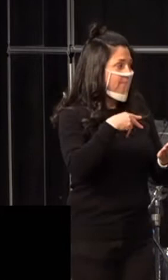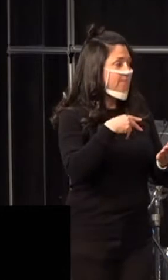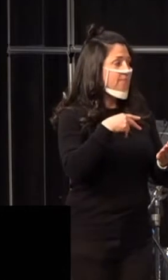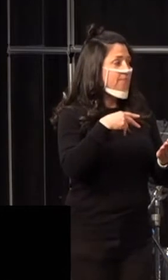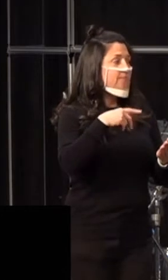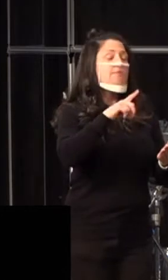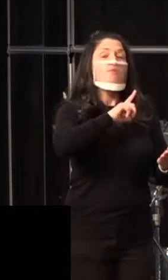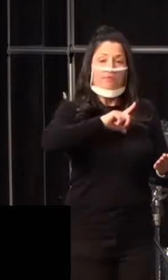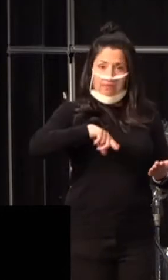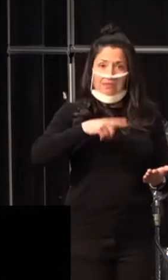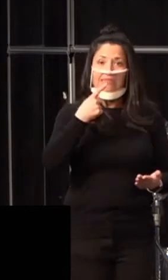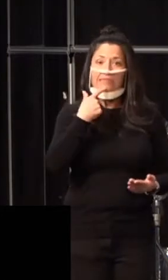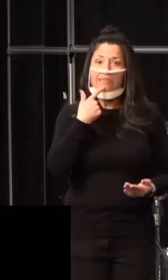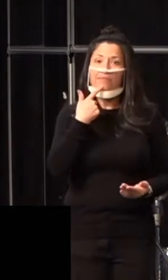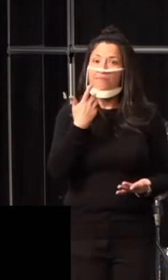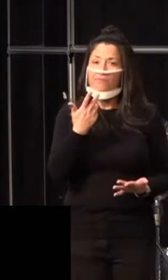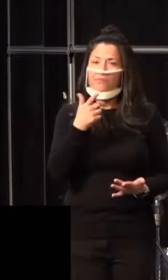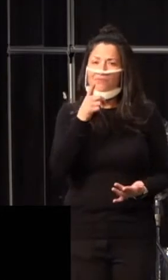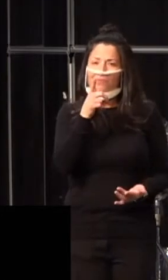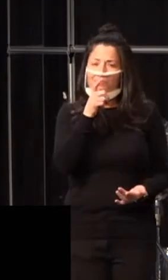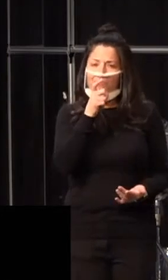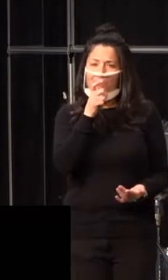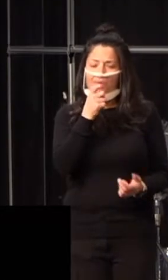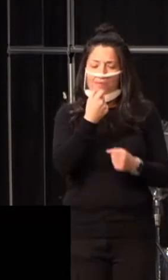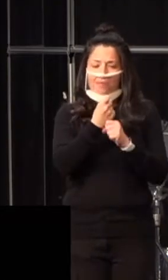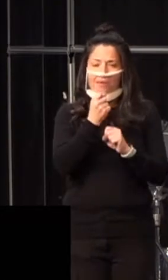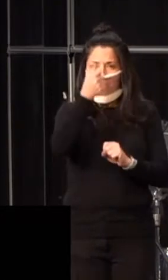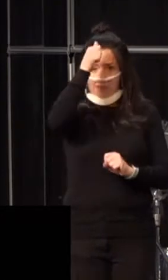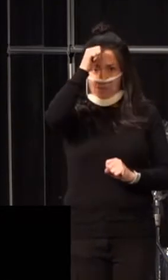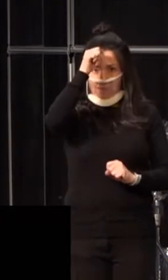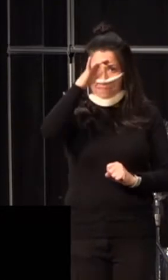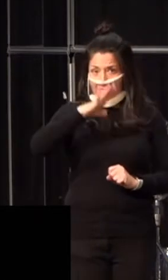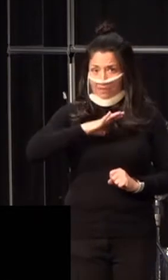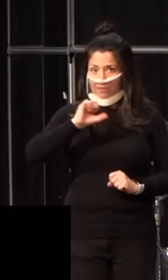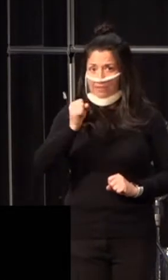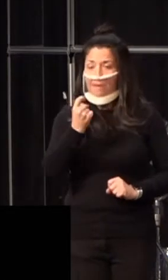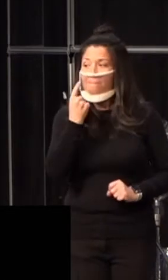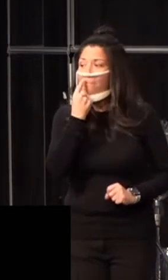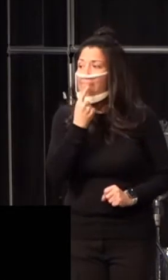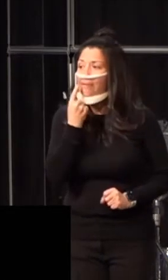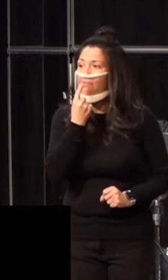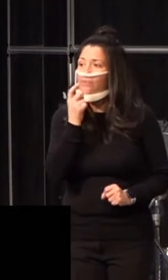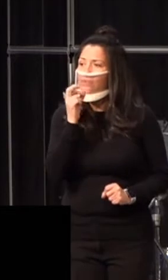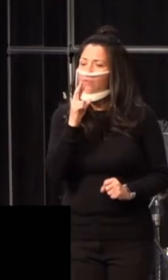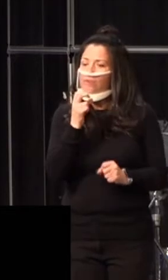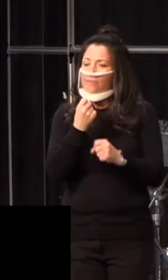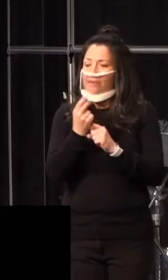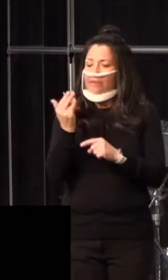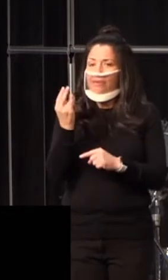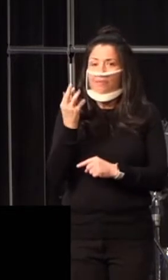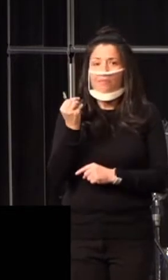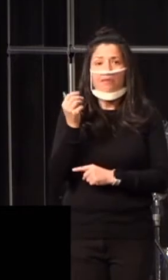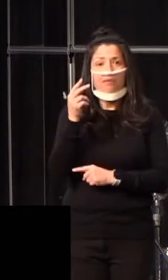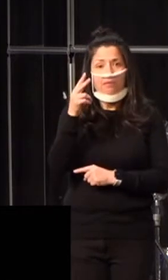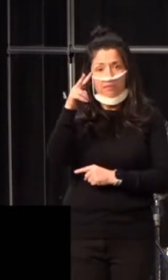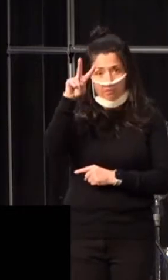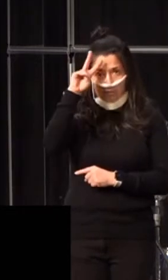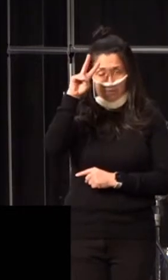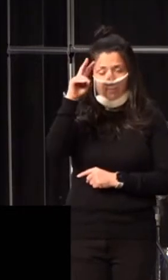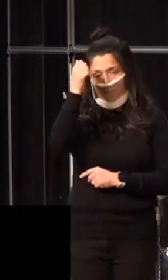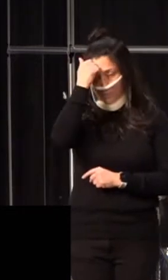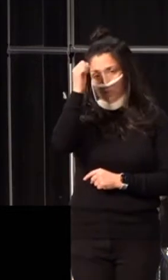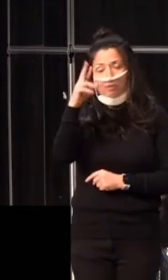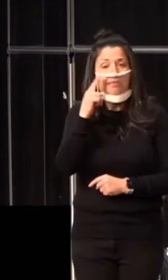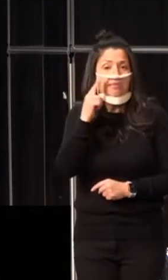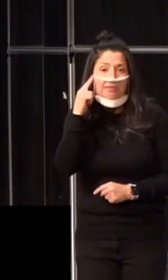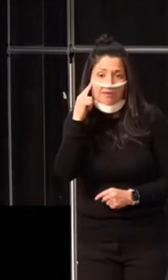And the Lord said to him, "Who has made man's mouth? Or who makes him dumb or deaf or seeing or blind?